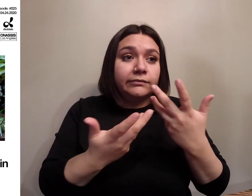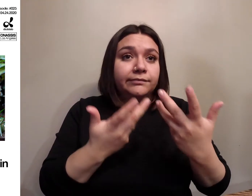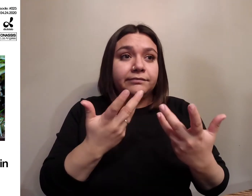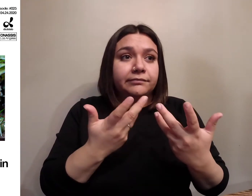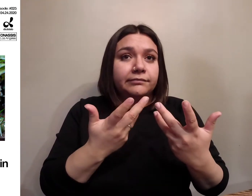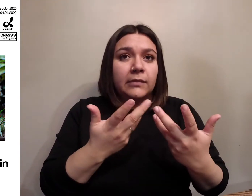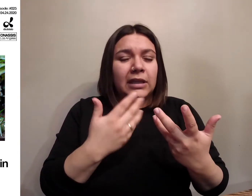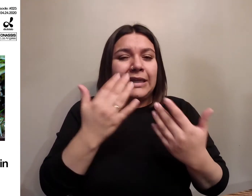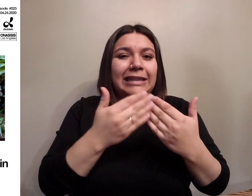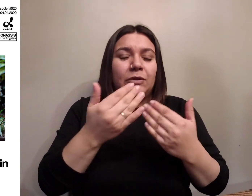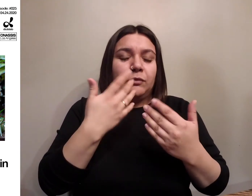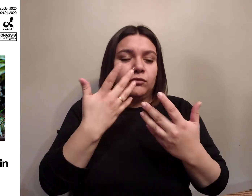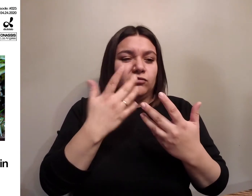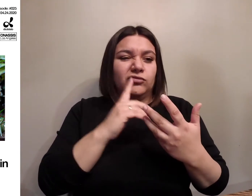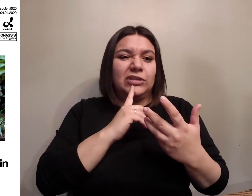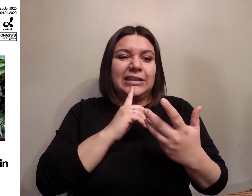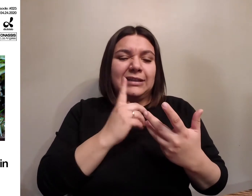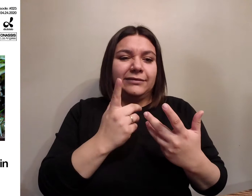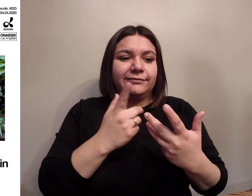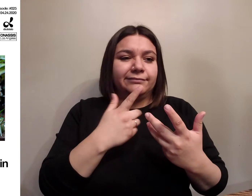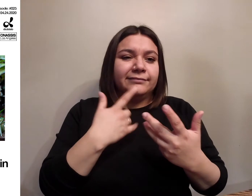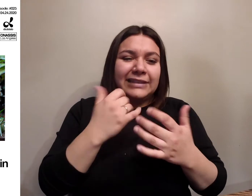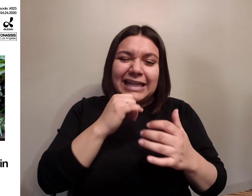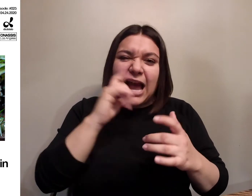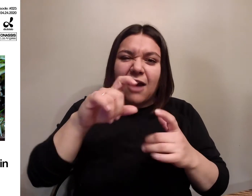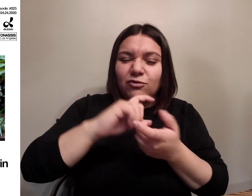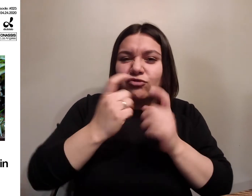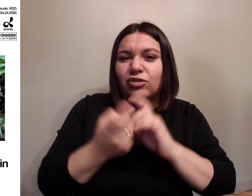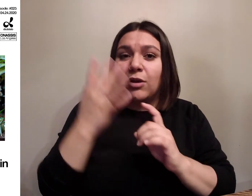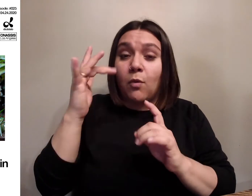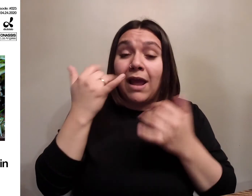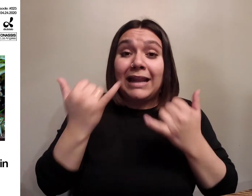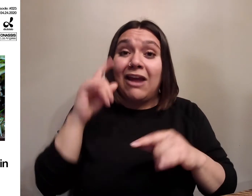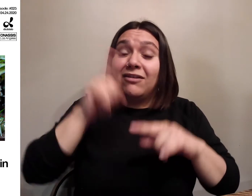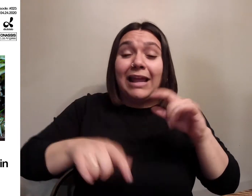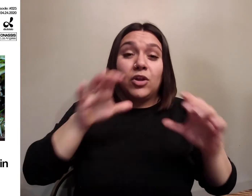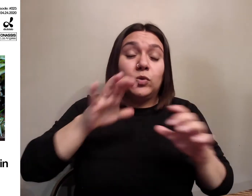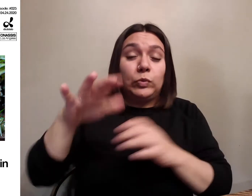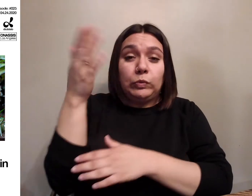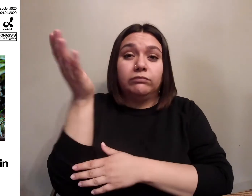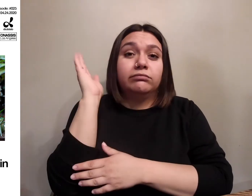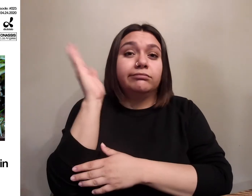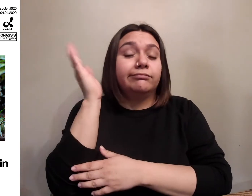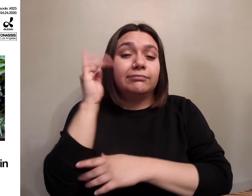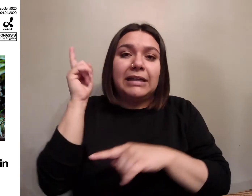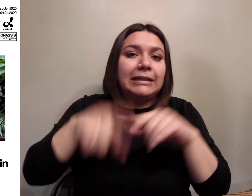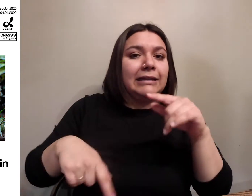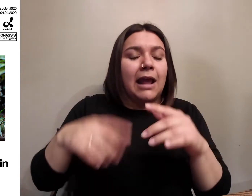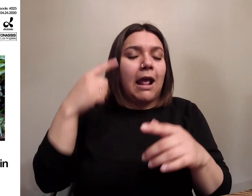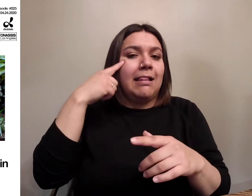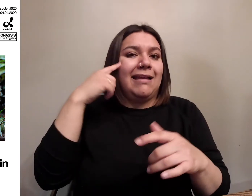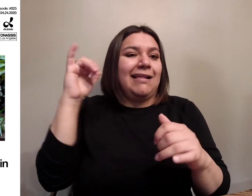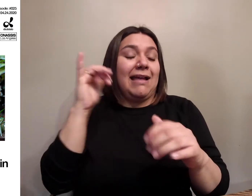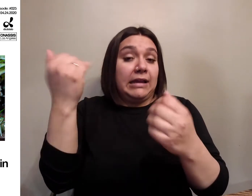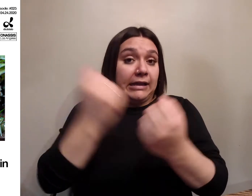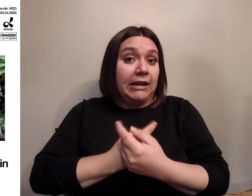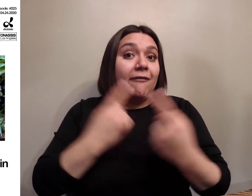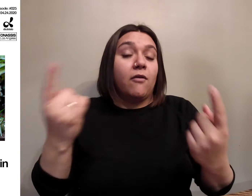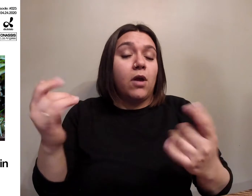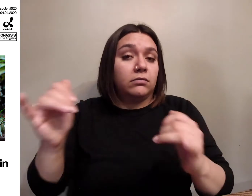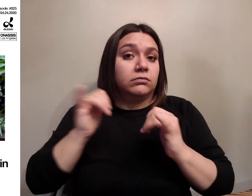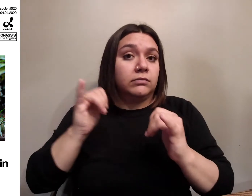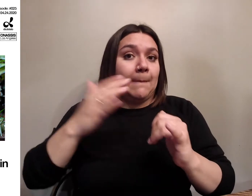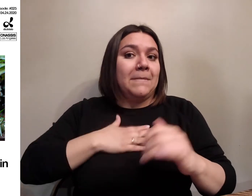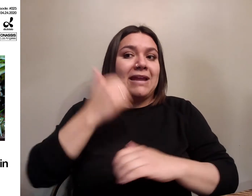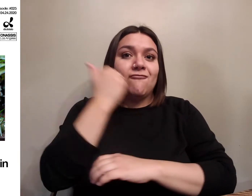not easy to focus and write, and we are not able to go and do literary events or public talks and meet